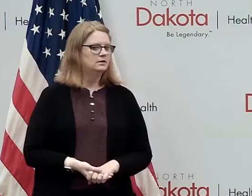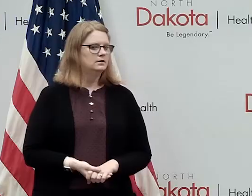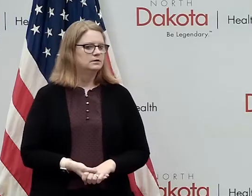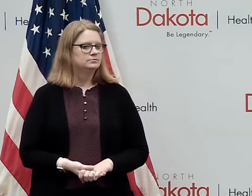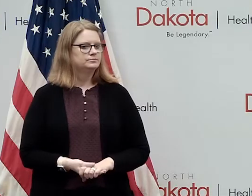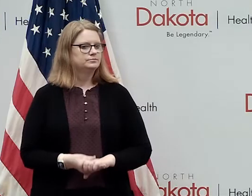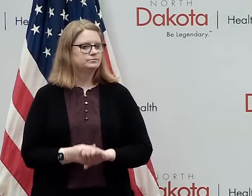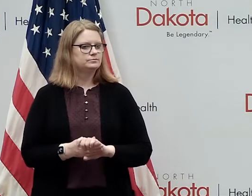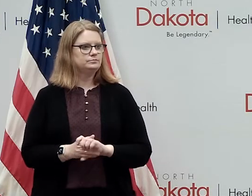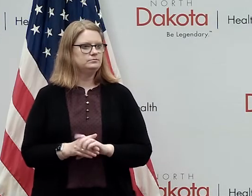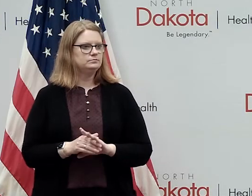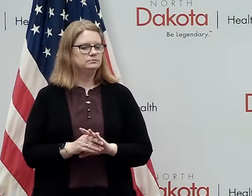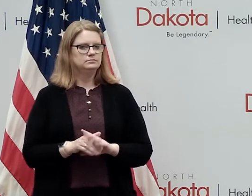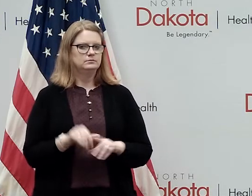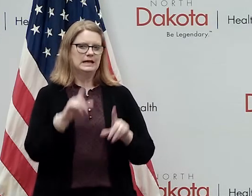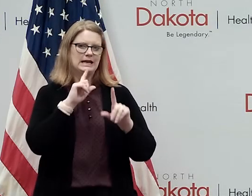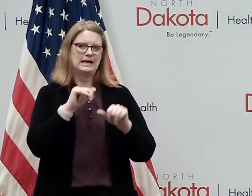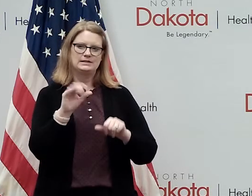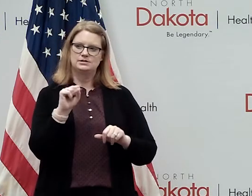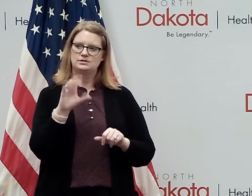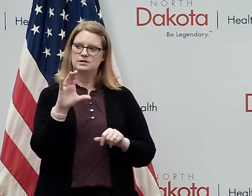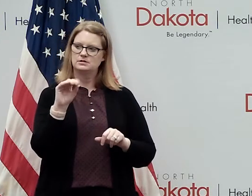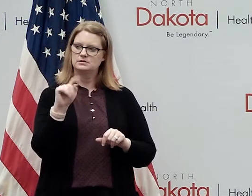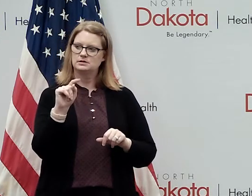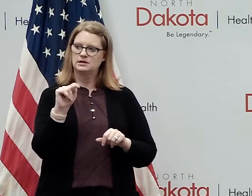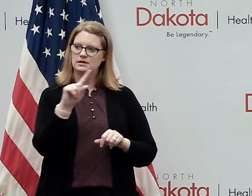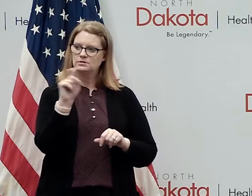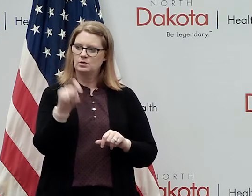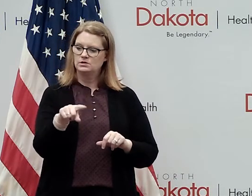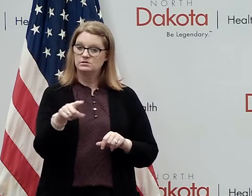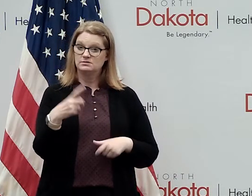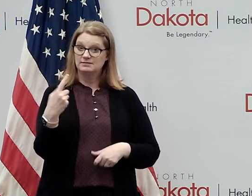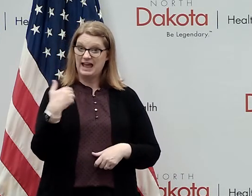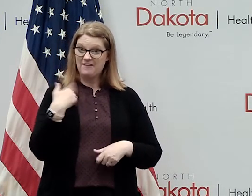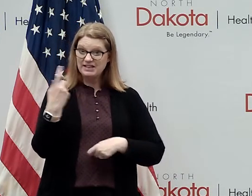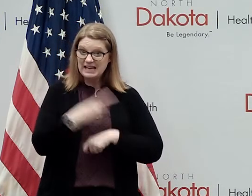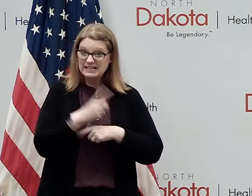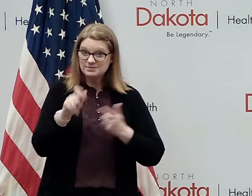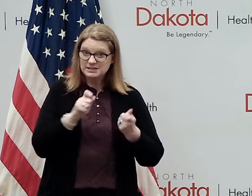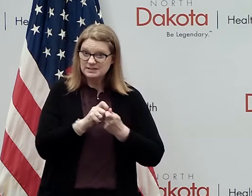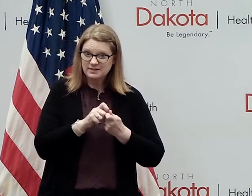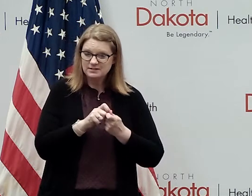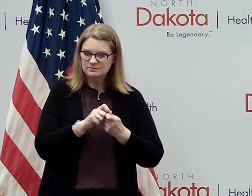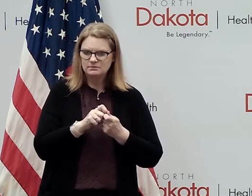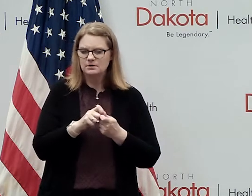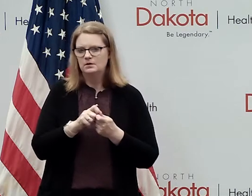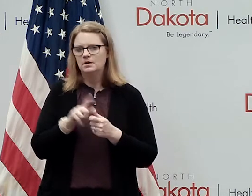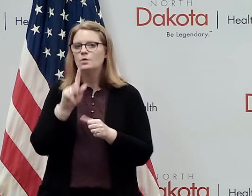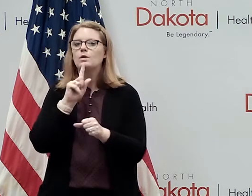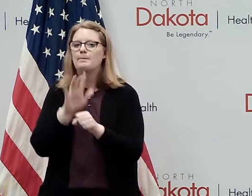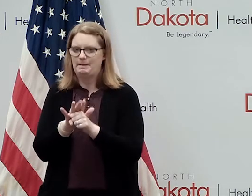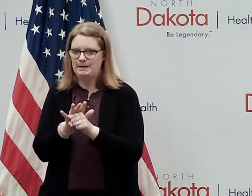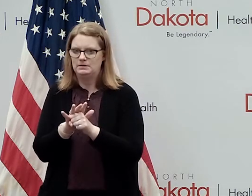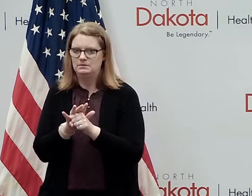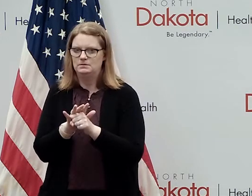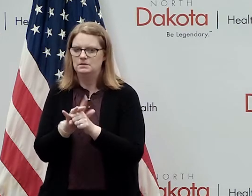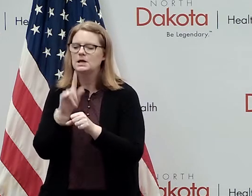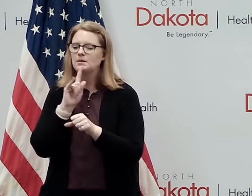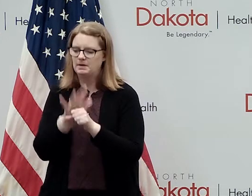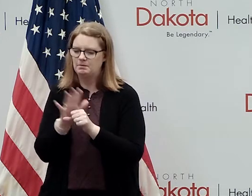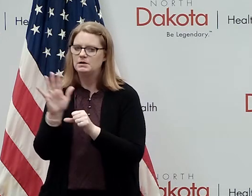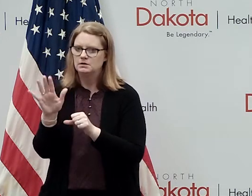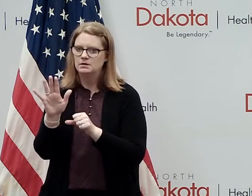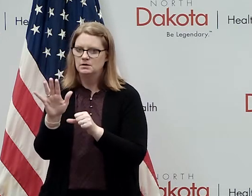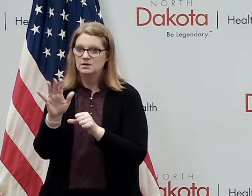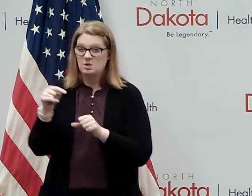I want to answer Scott's question as well, which is, well, we don't have a date. We do have a commitment. And the commitment is we're trying to be among the first in the